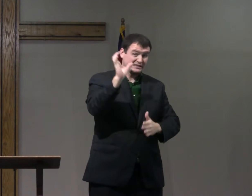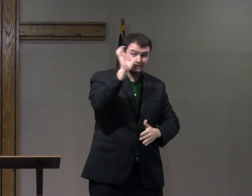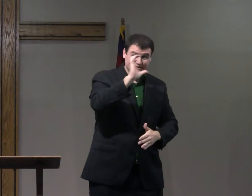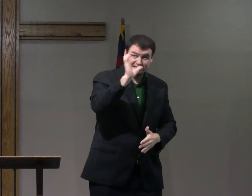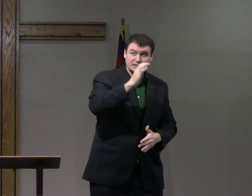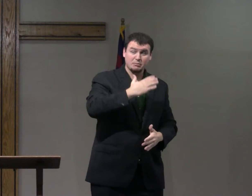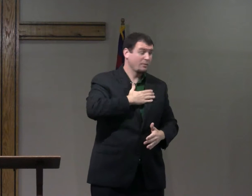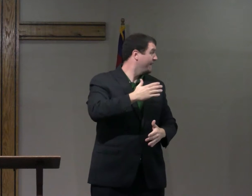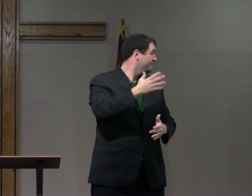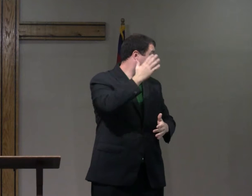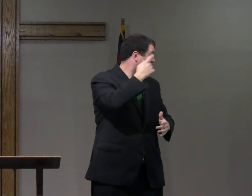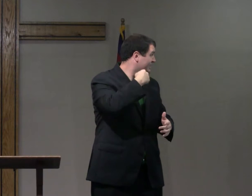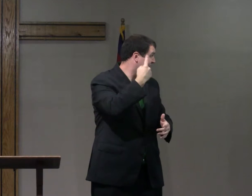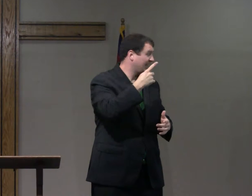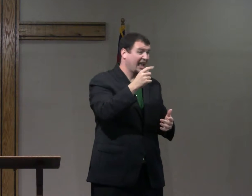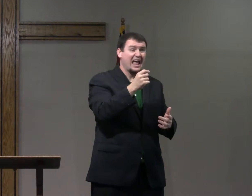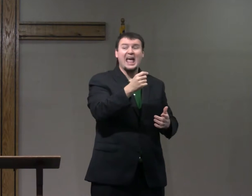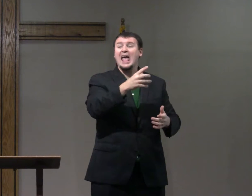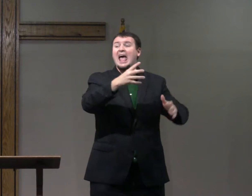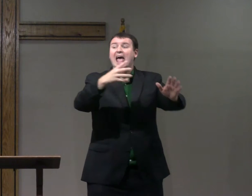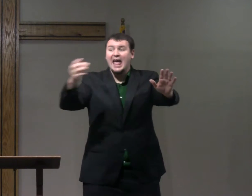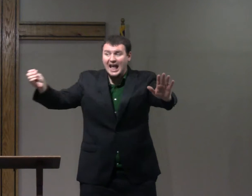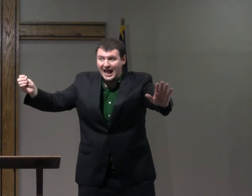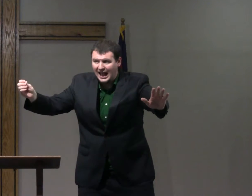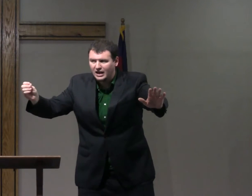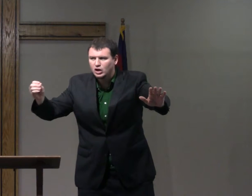and seek my face and turn from their wicked ways